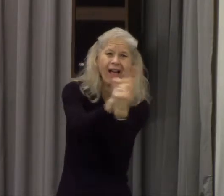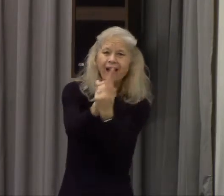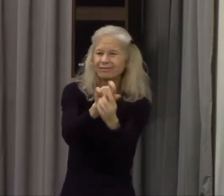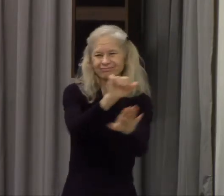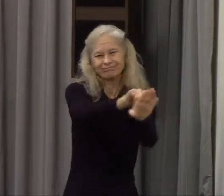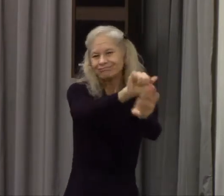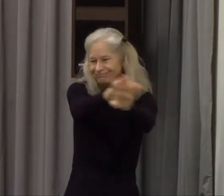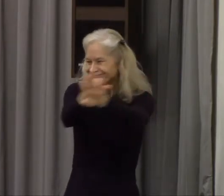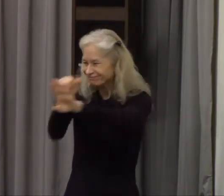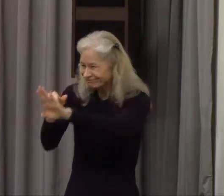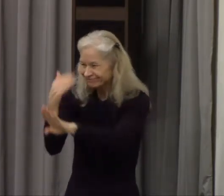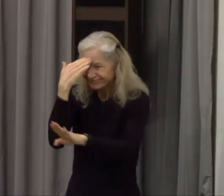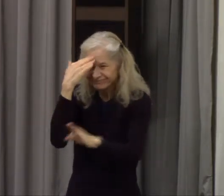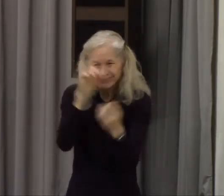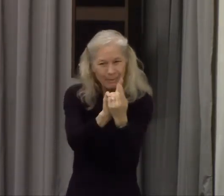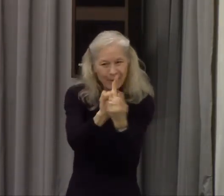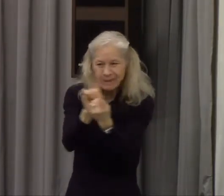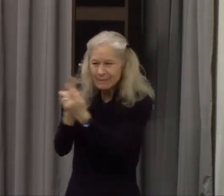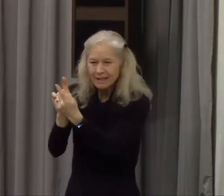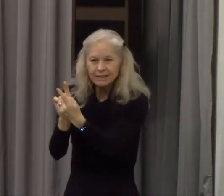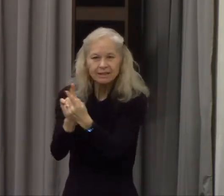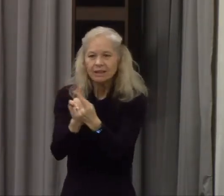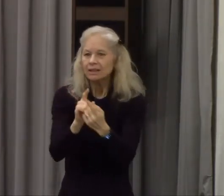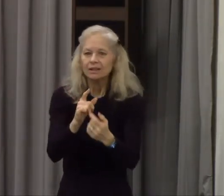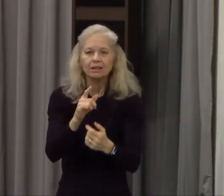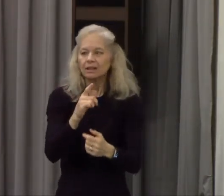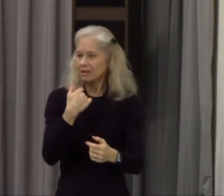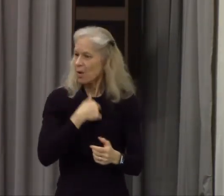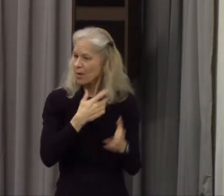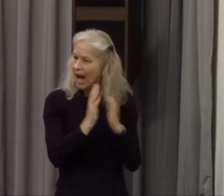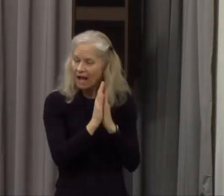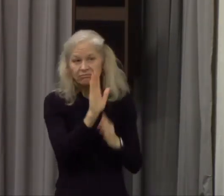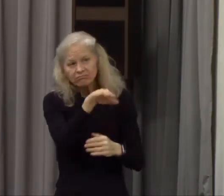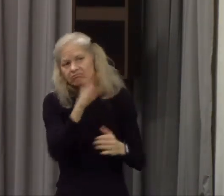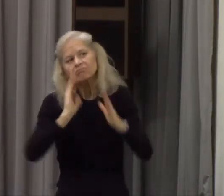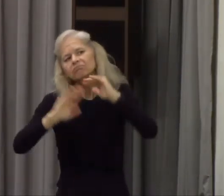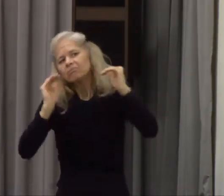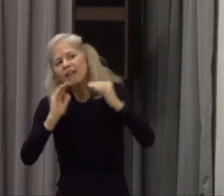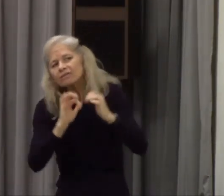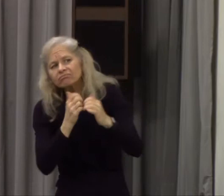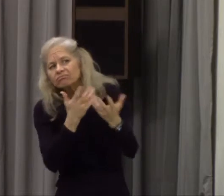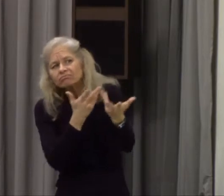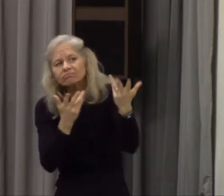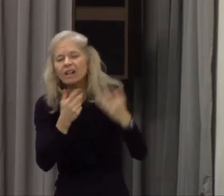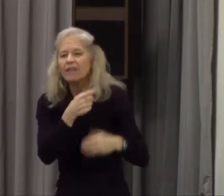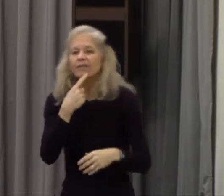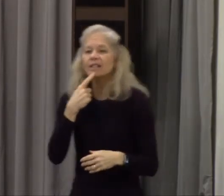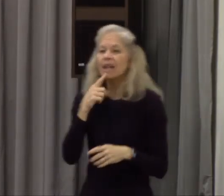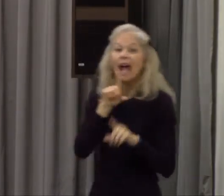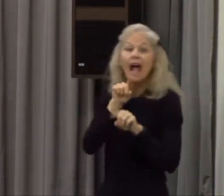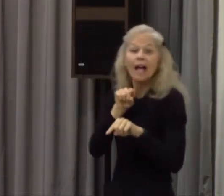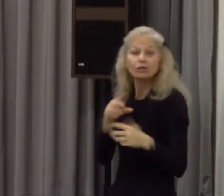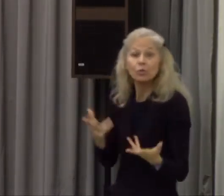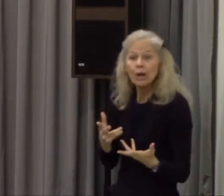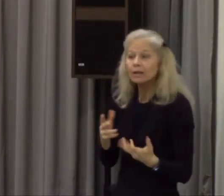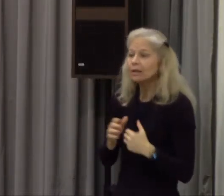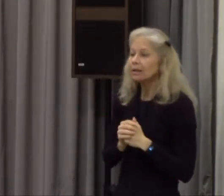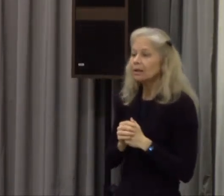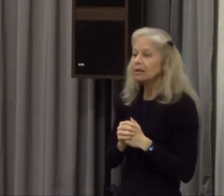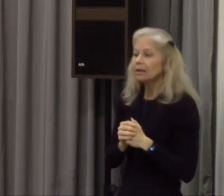I remember this denomination. I remember that denomination. And they give all those answers when they're asked this question. Are you sure you're going